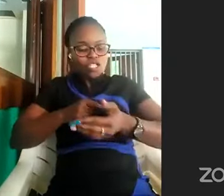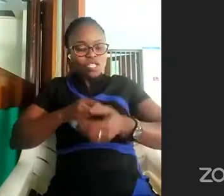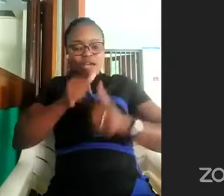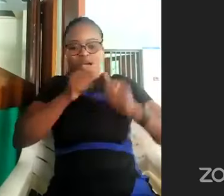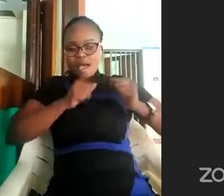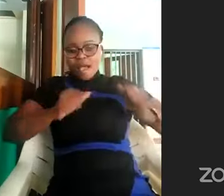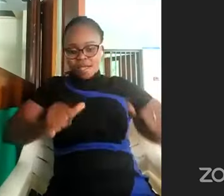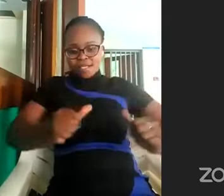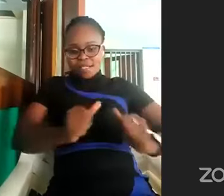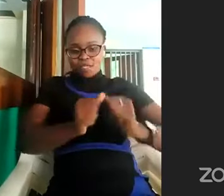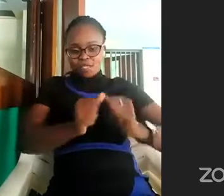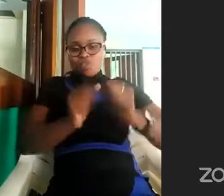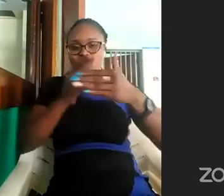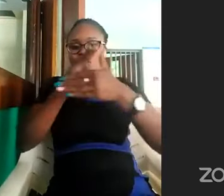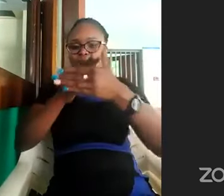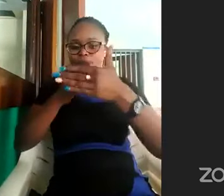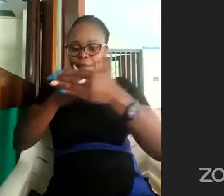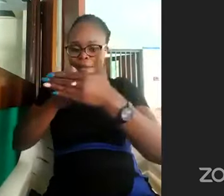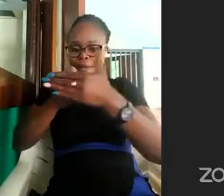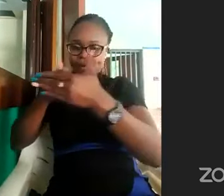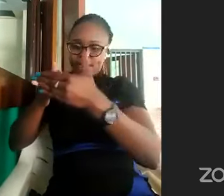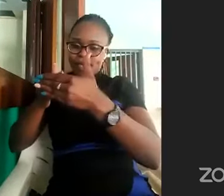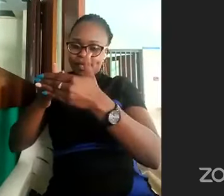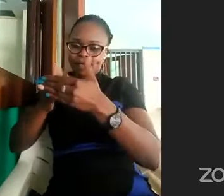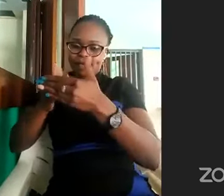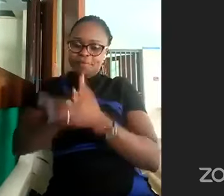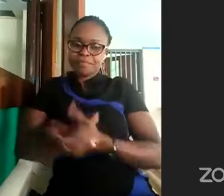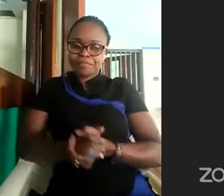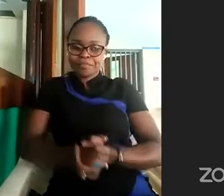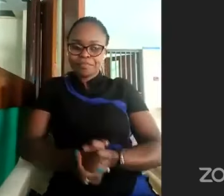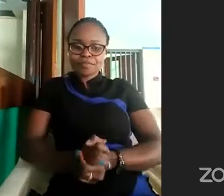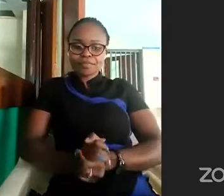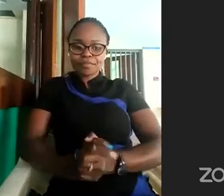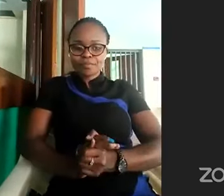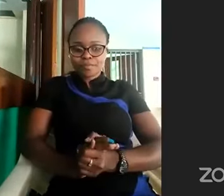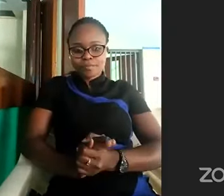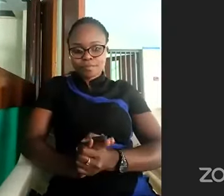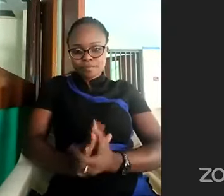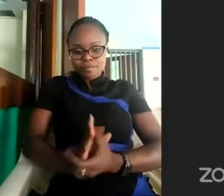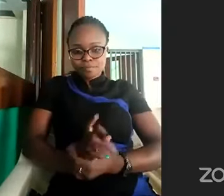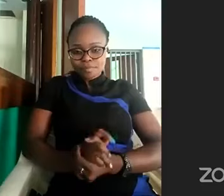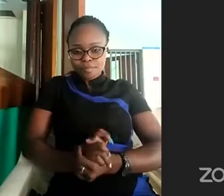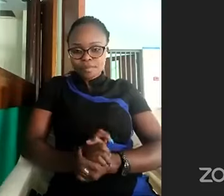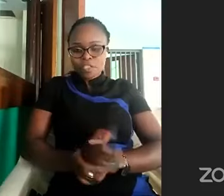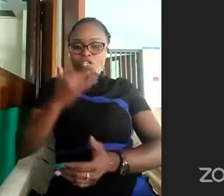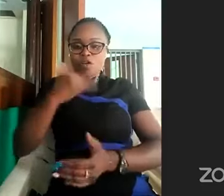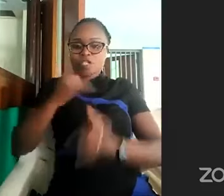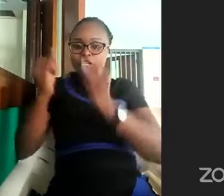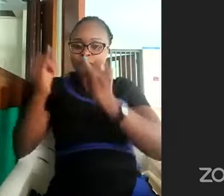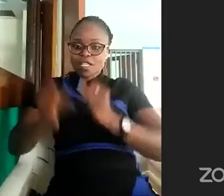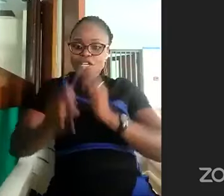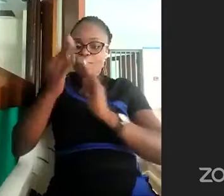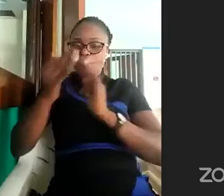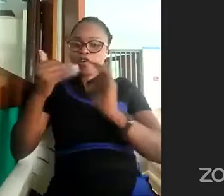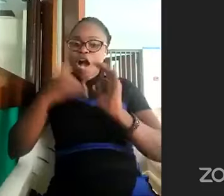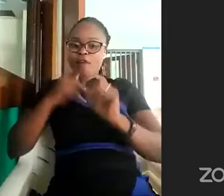much. And back to our audience, I invite you, maybe if you have a question that you can post on the chat box,